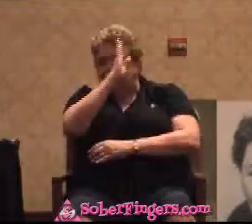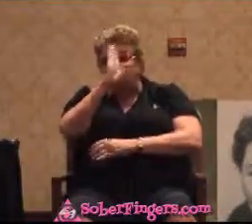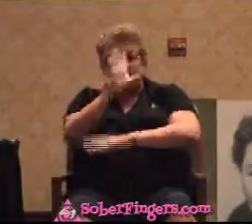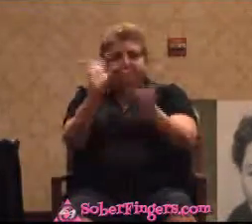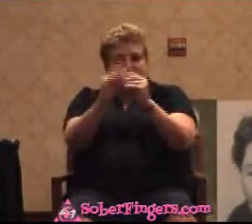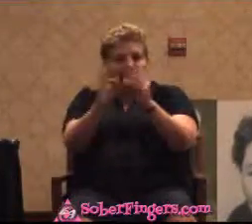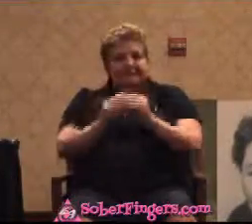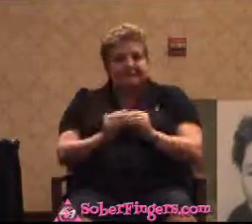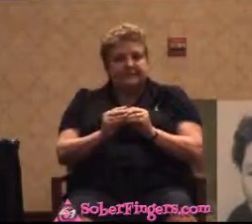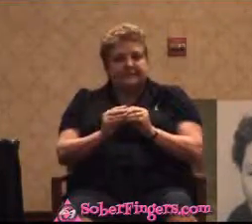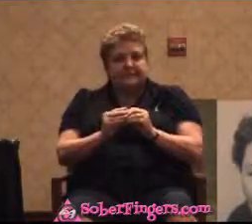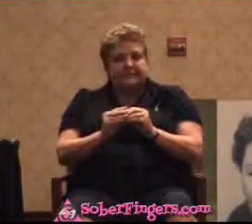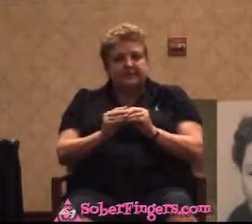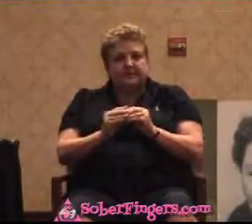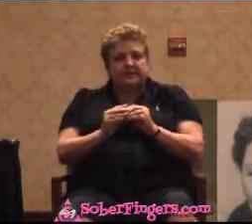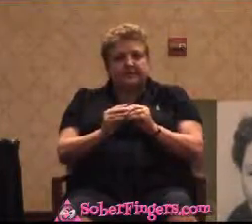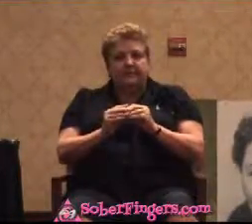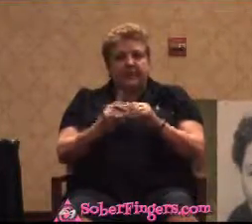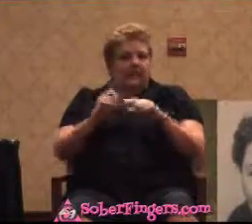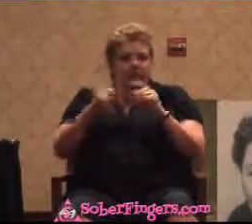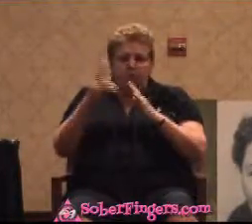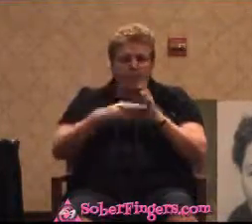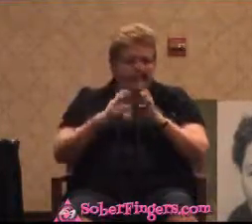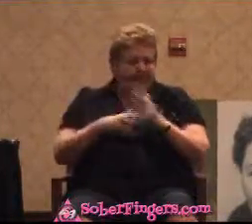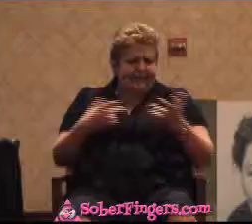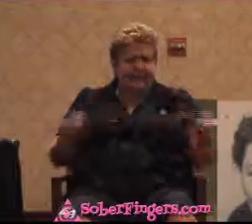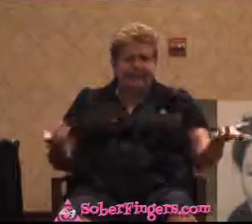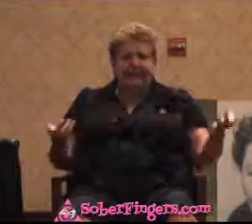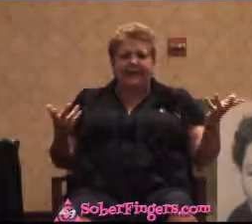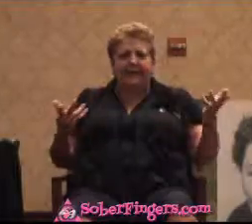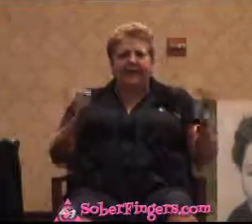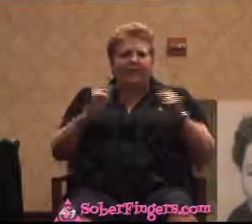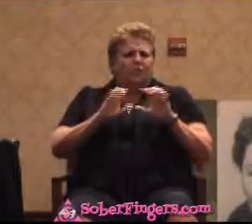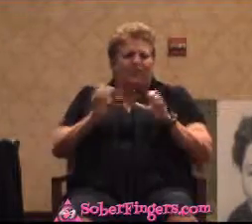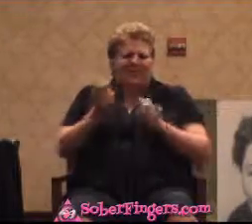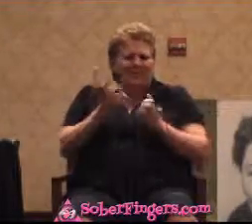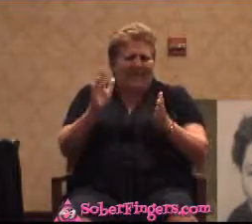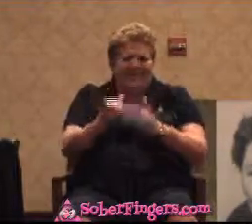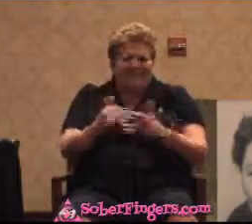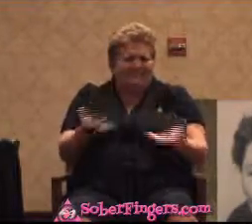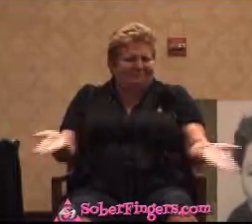And I couldn't read. I couldn't do any of that stuff.